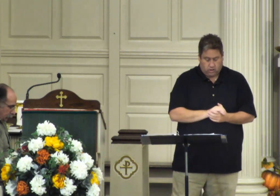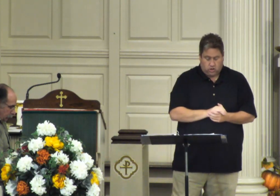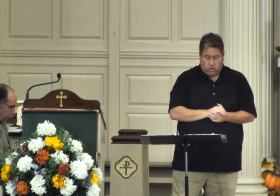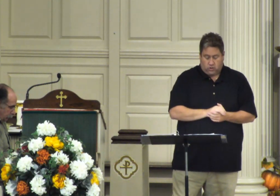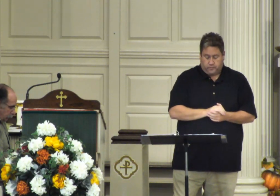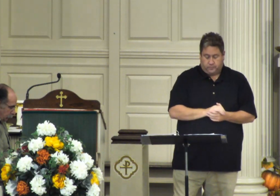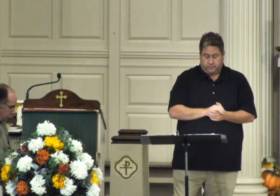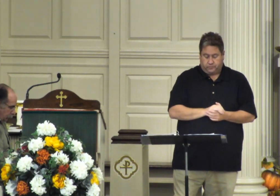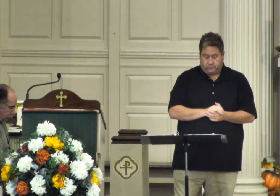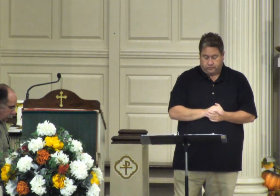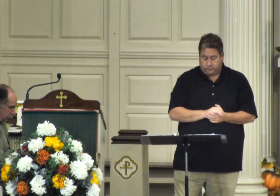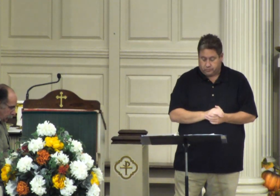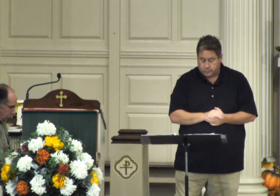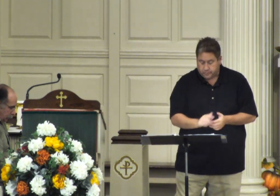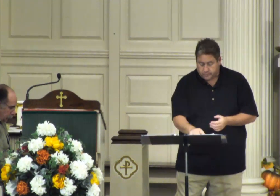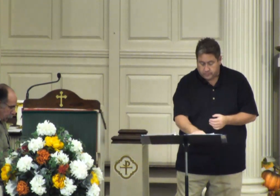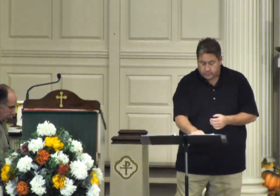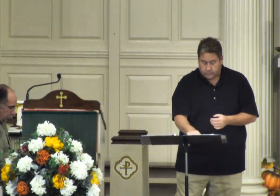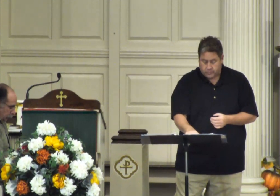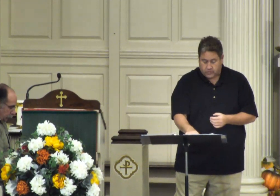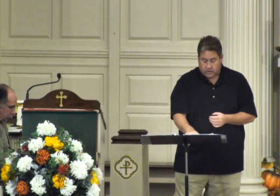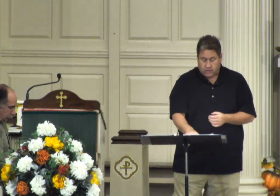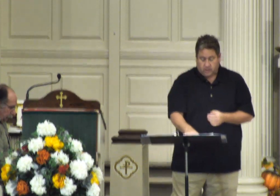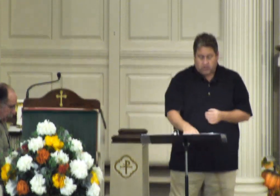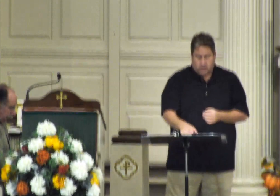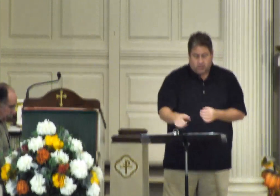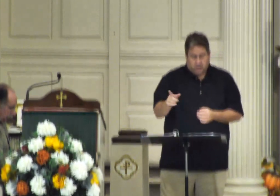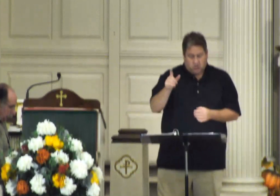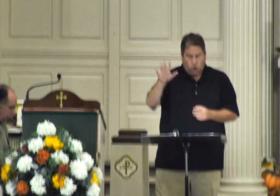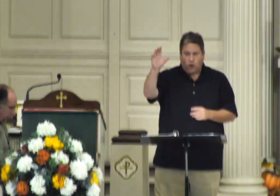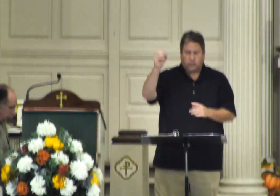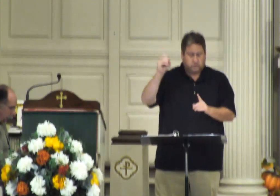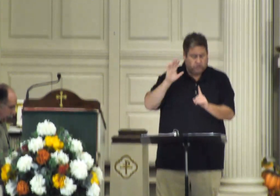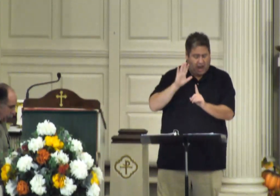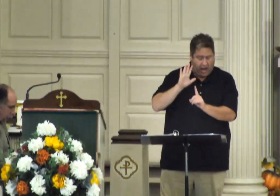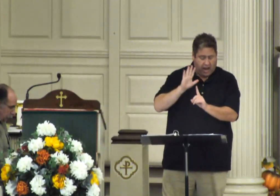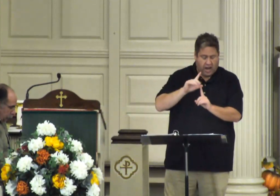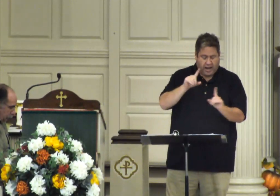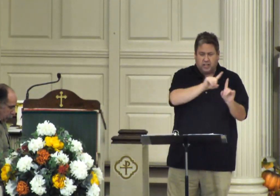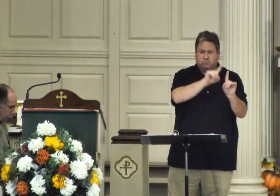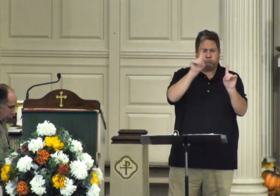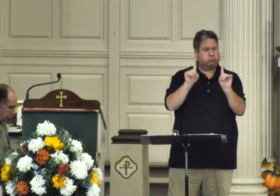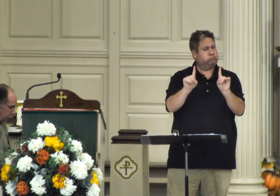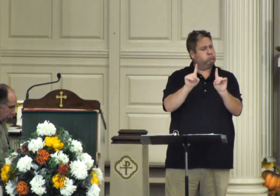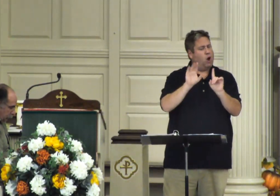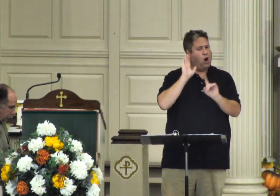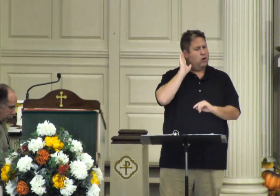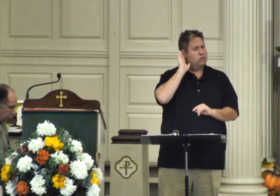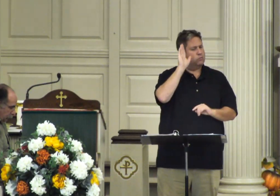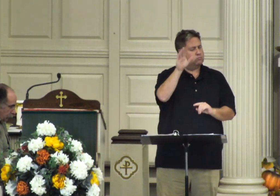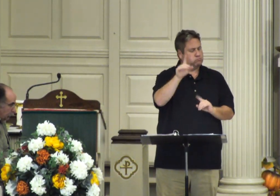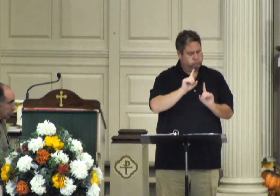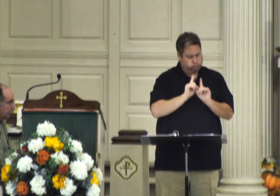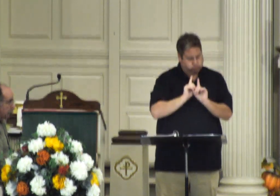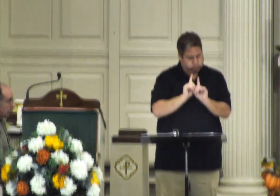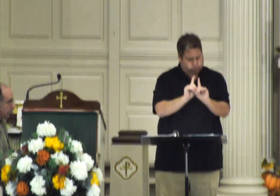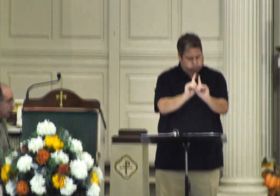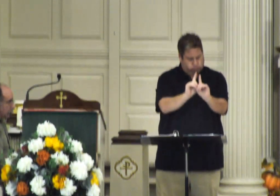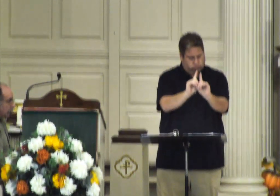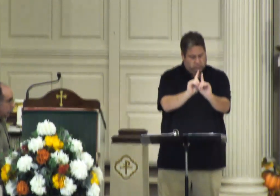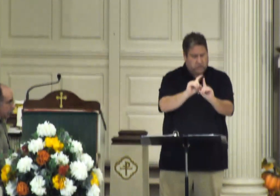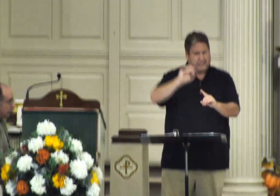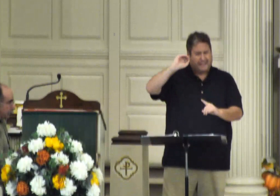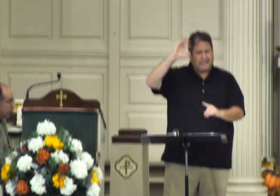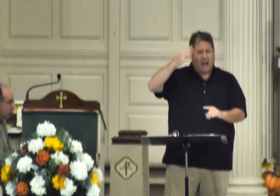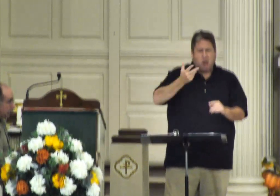your shade. He is beside you at your right hand. The sun shall